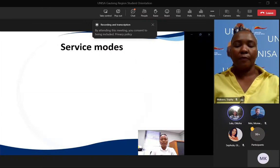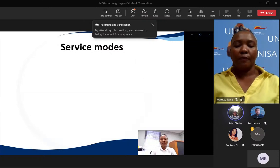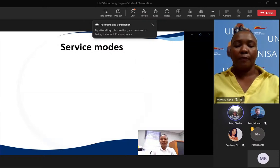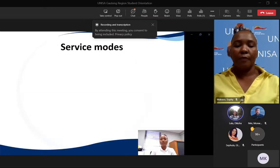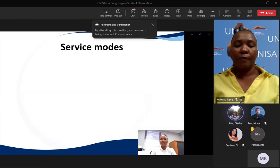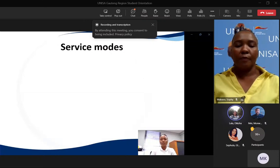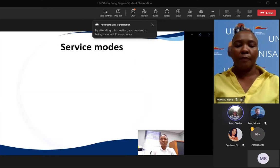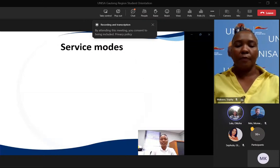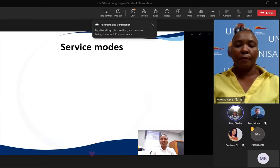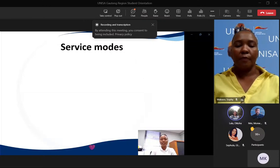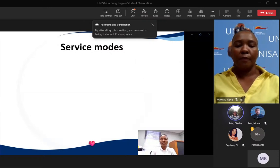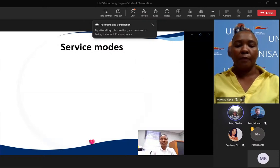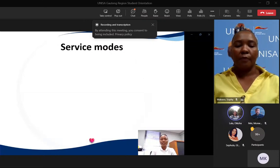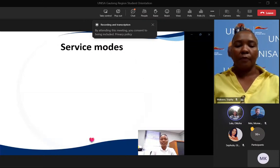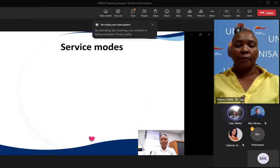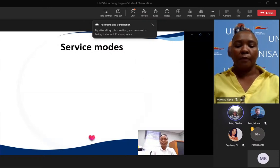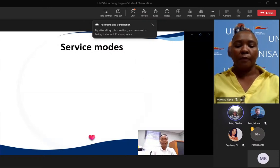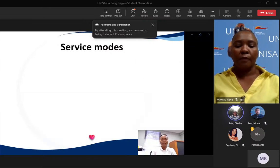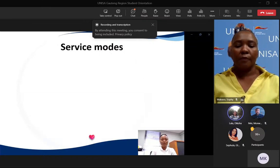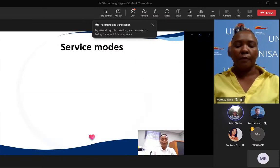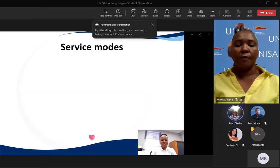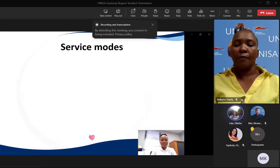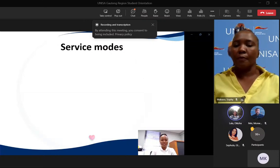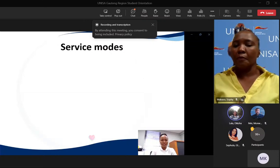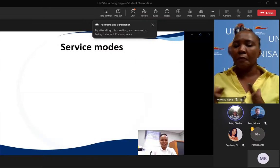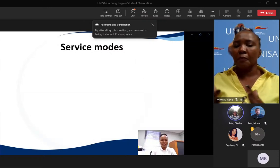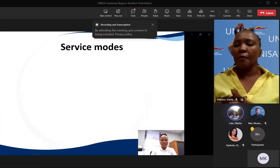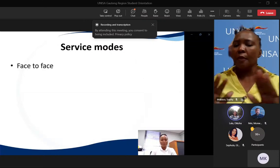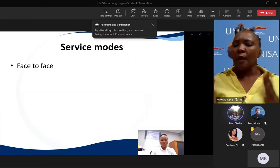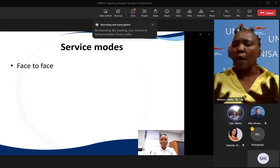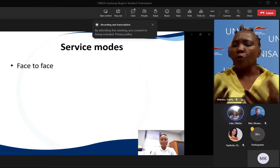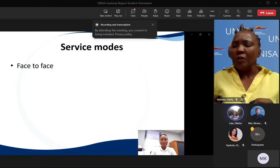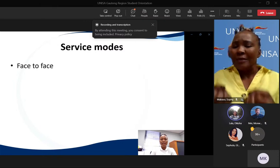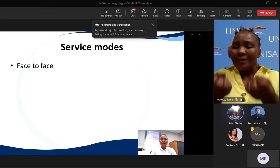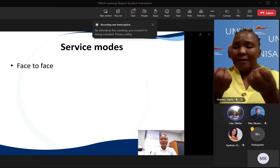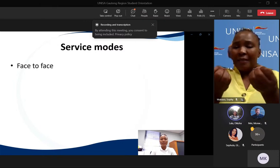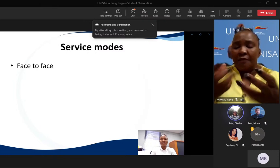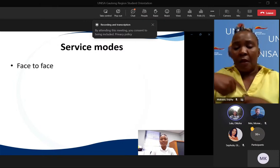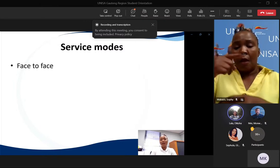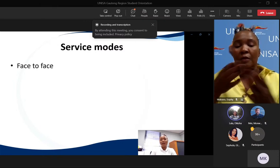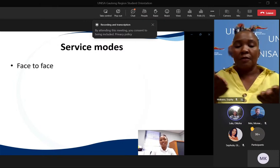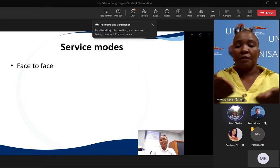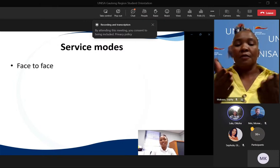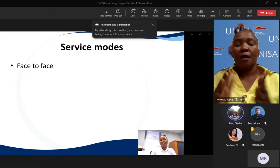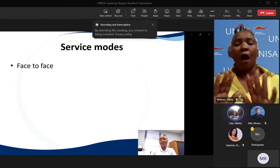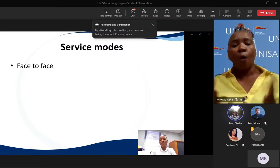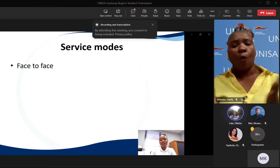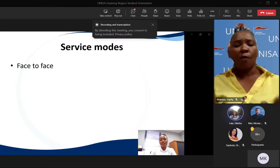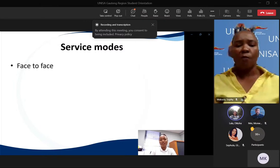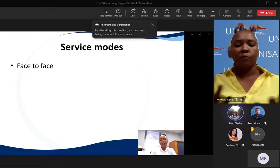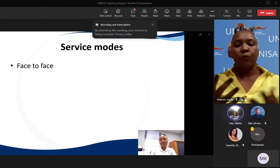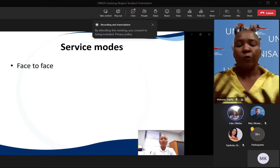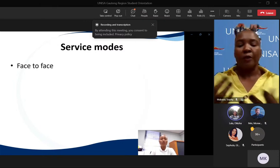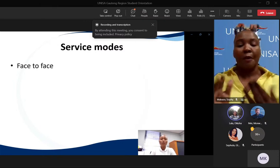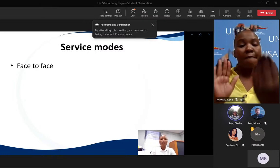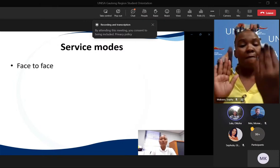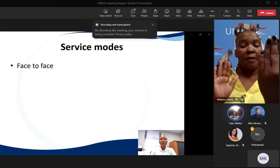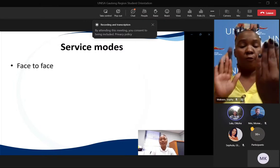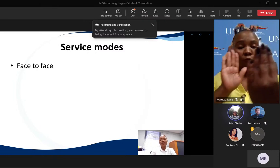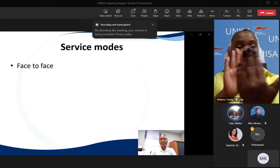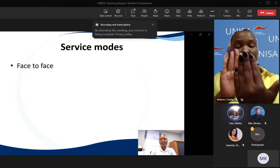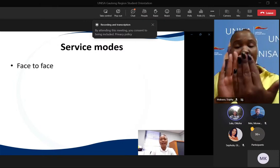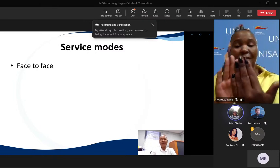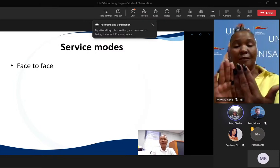okay and how do we now deliver our services we deliver our services on a face-to-face mode